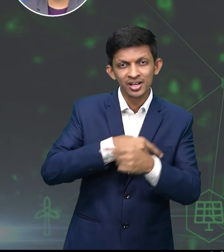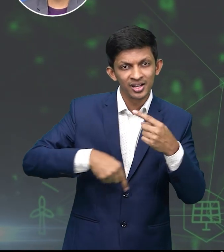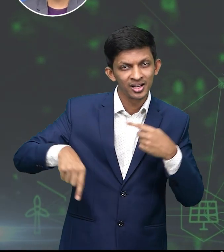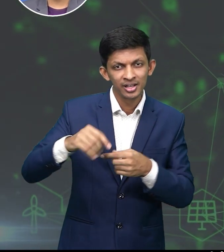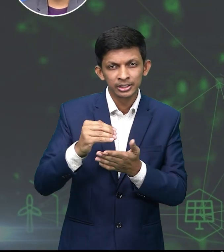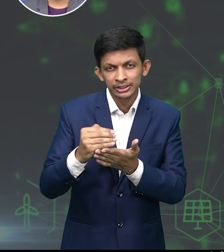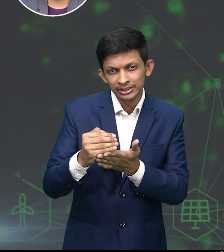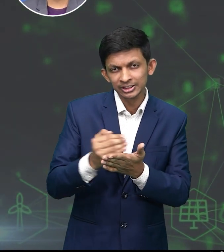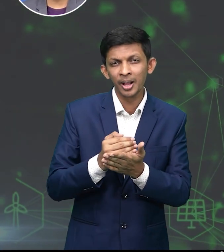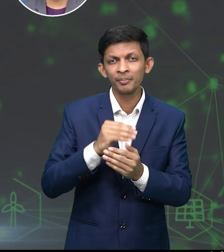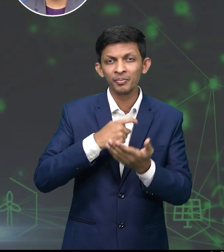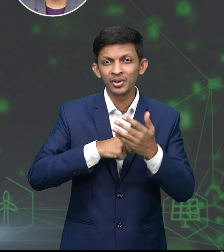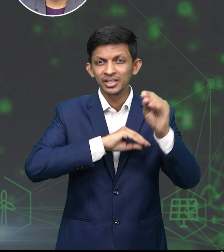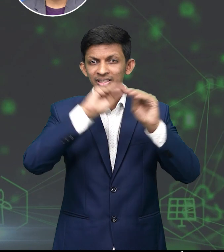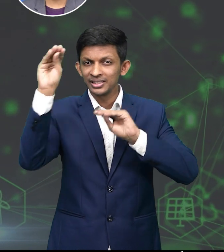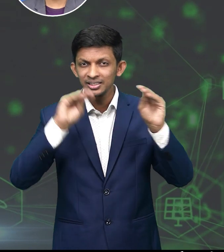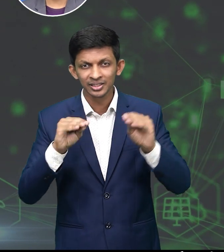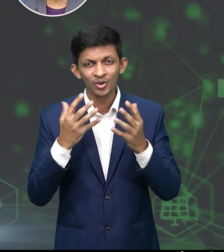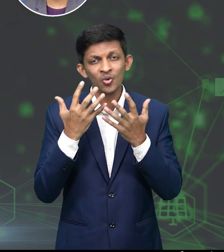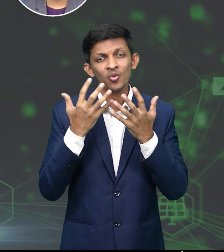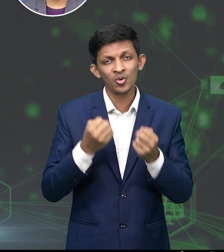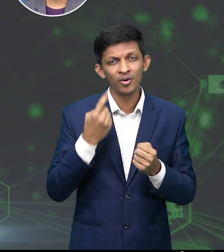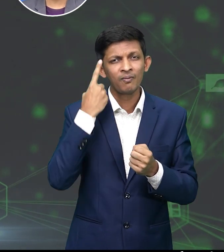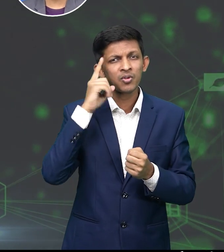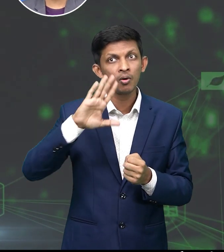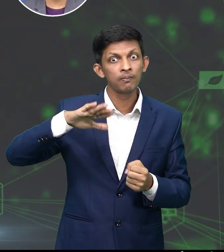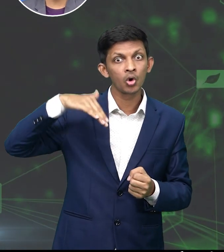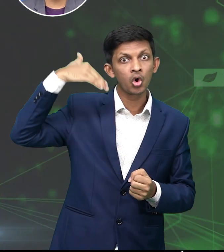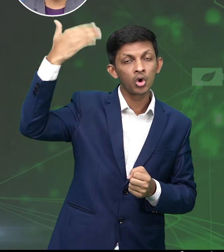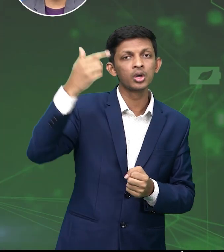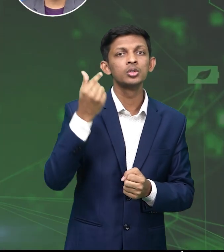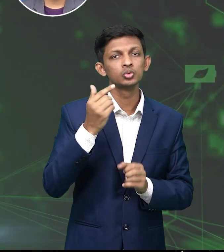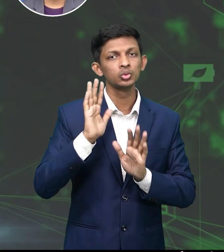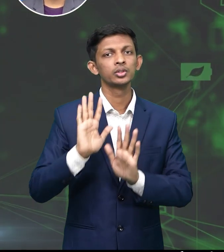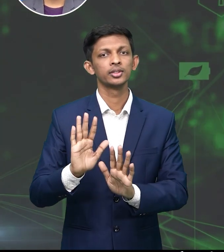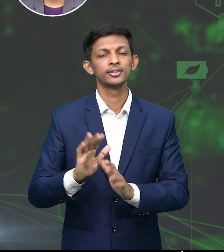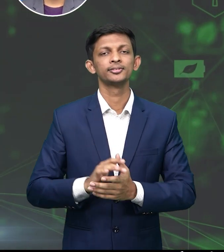while preserving the resources for the needs of future generations.